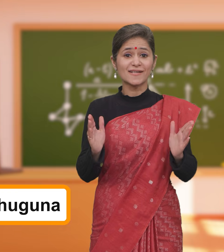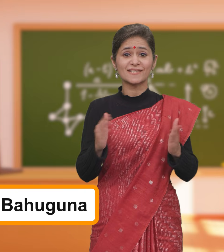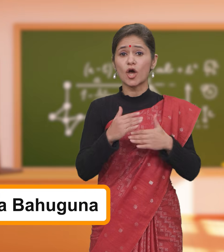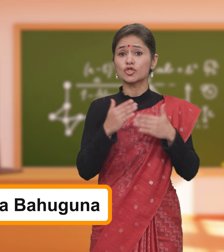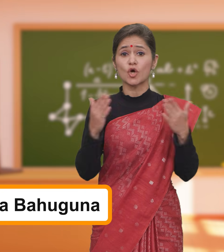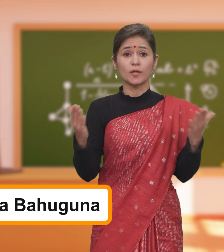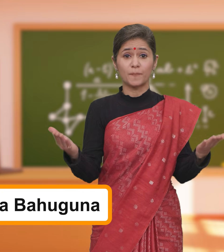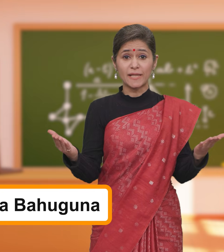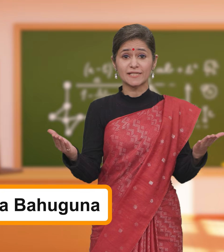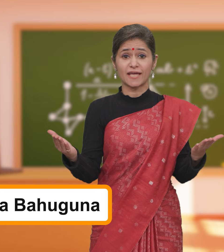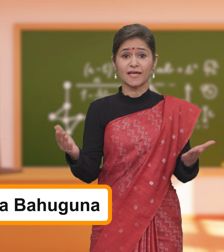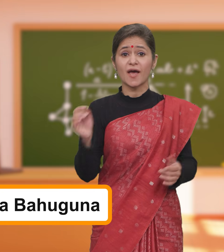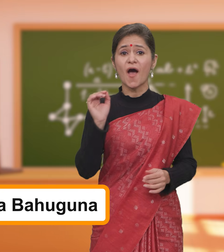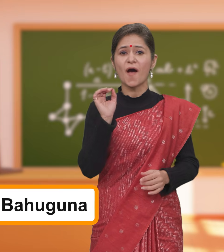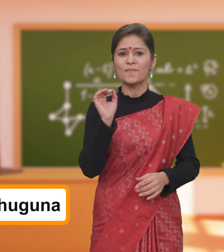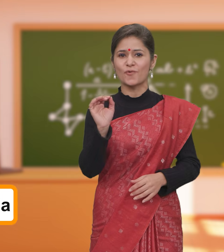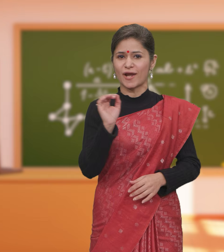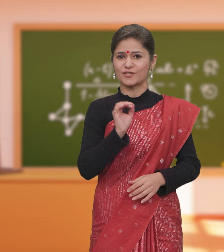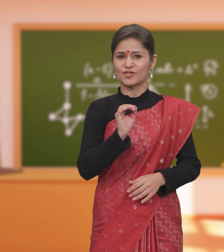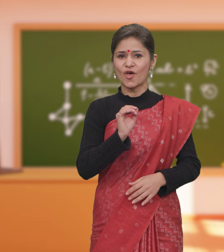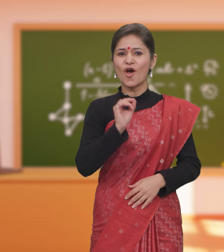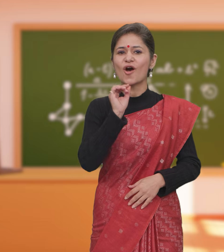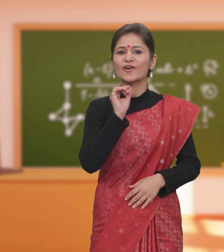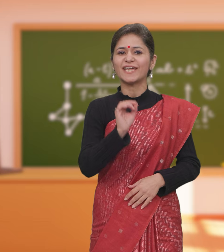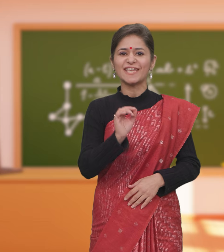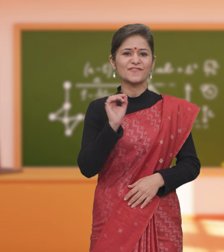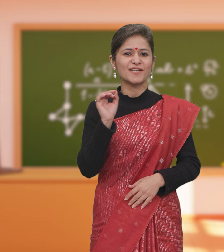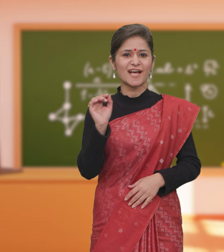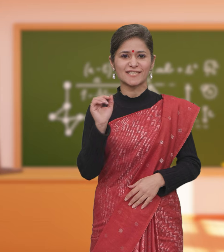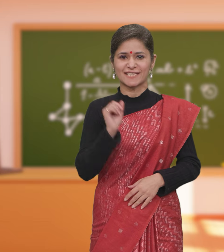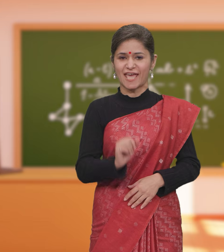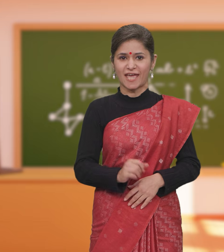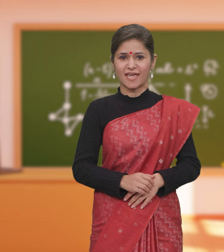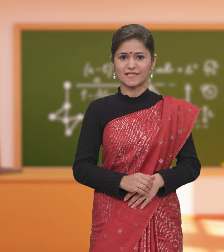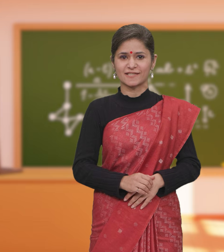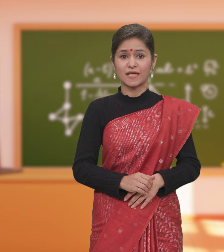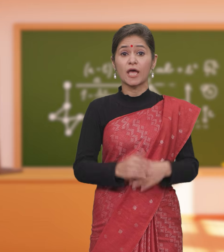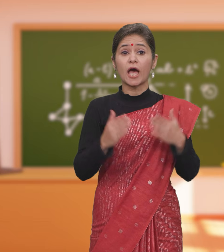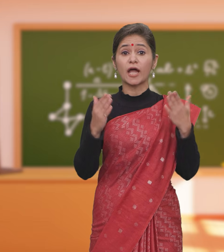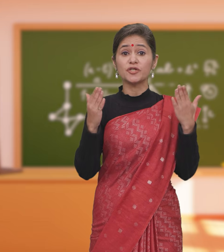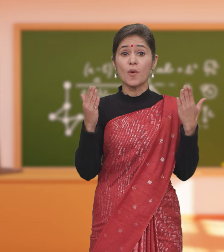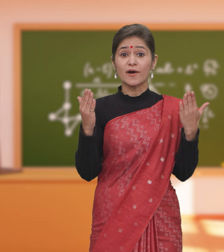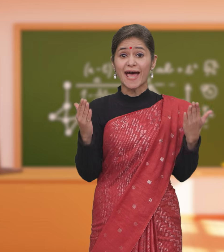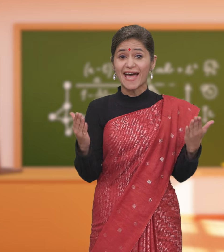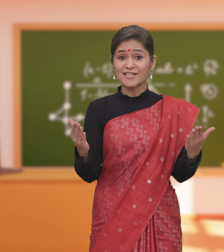past a tall building, a bridge, or even a staircase, and you are